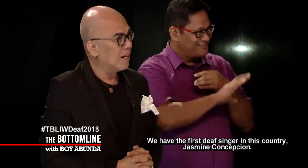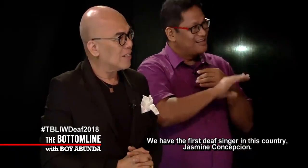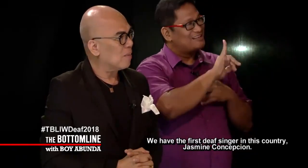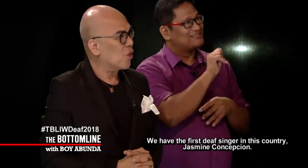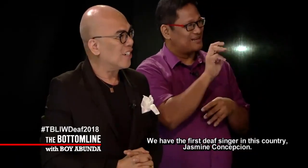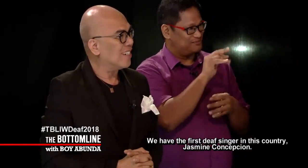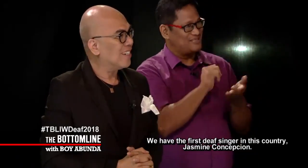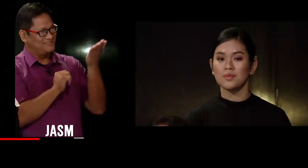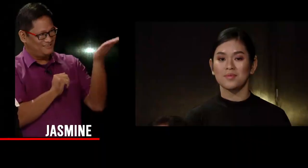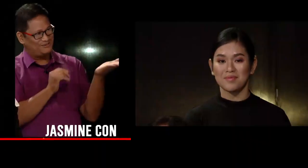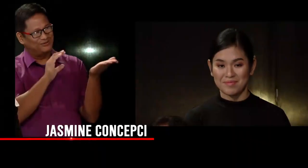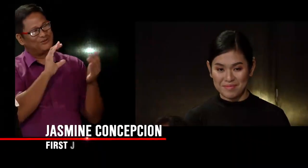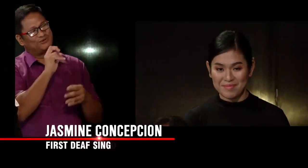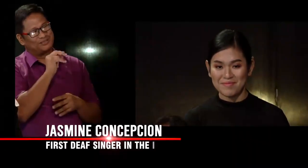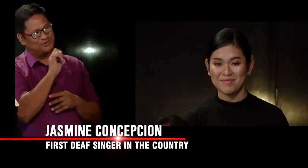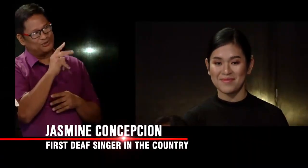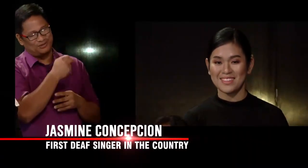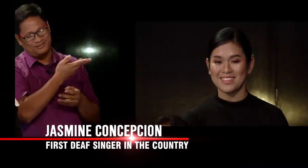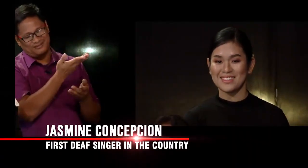Jasmine Concepcion.